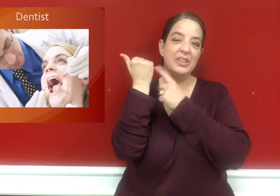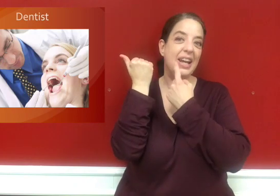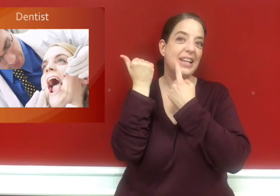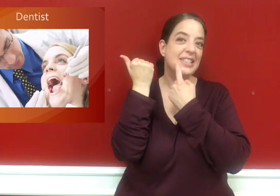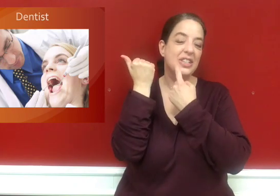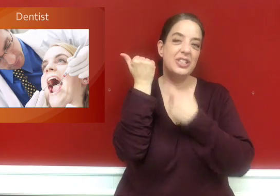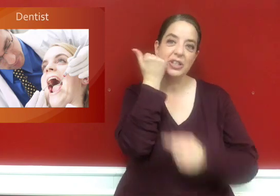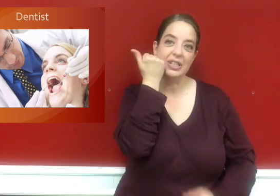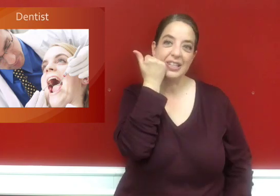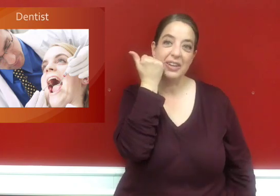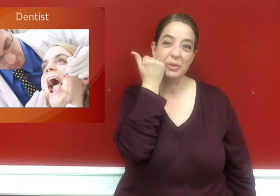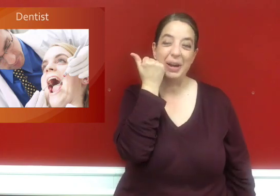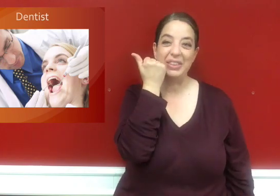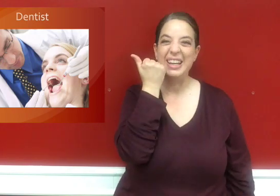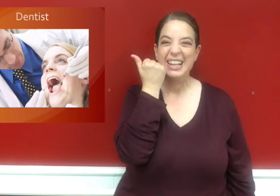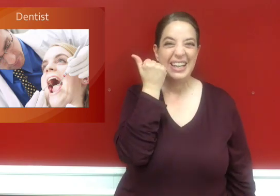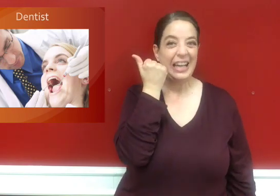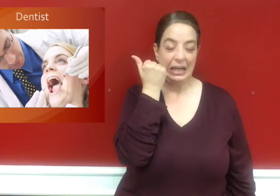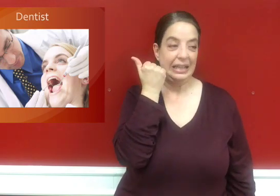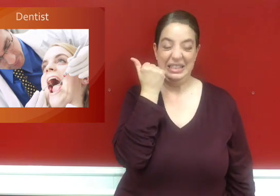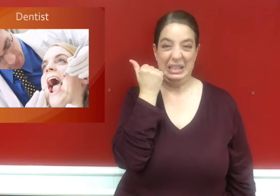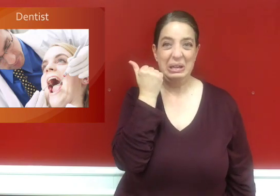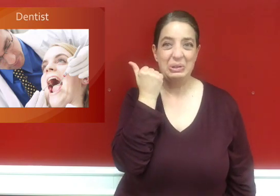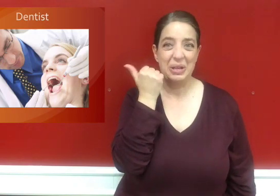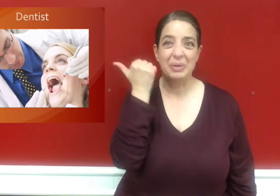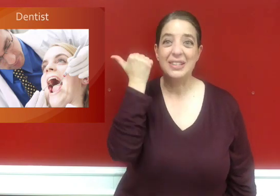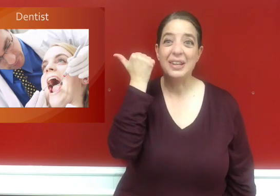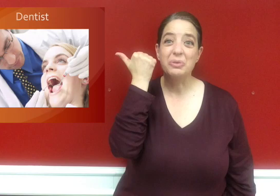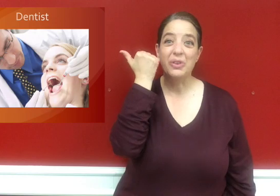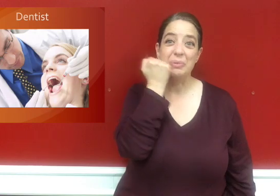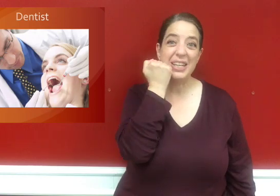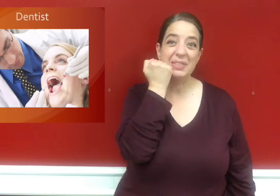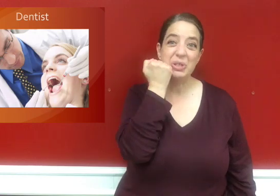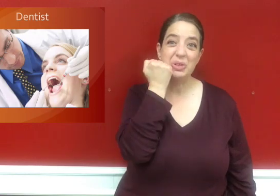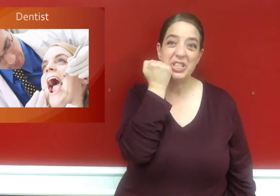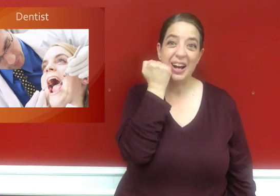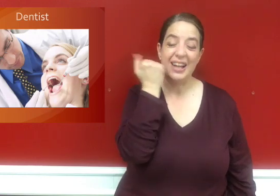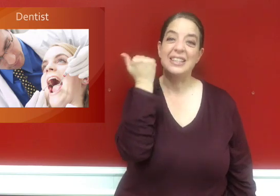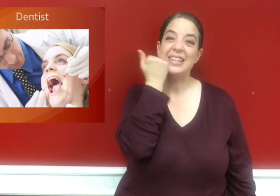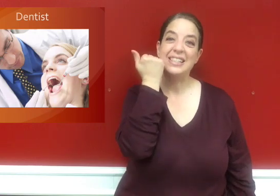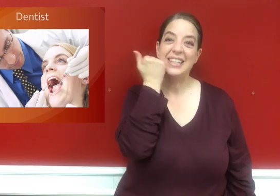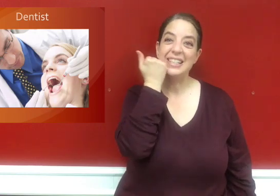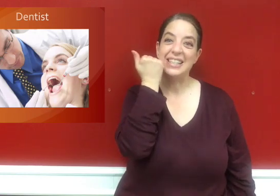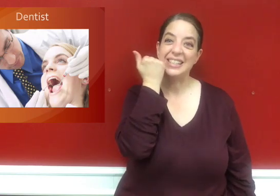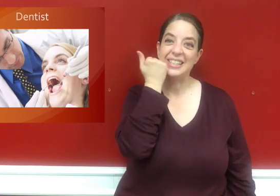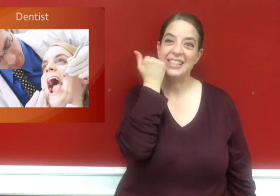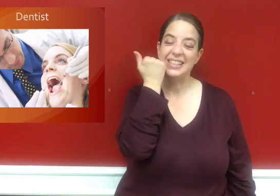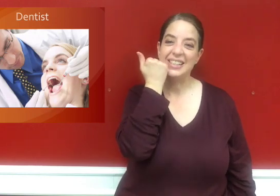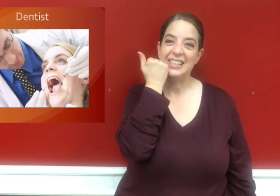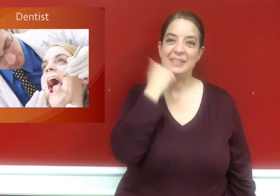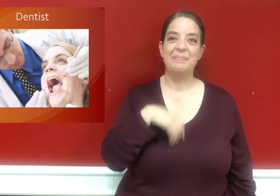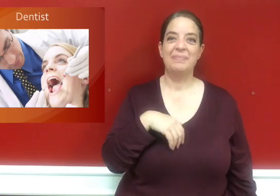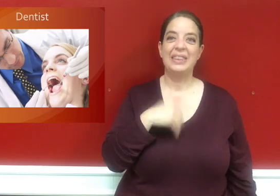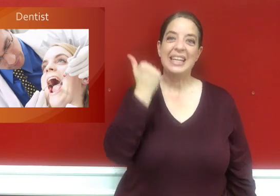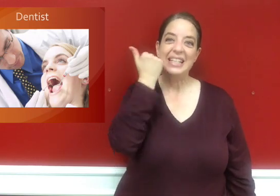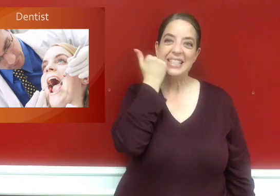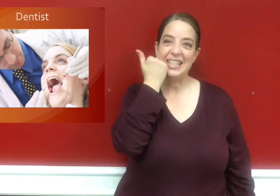hand touches the side of your mouth. And it's kind of ooky where this comes from. He gives you a shot. Dentist.